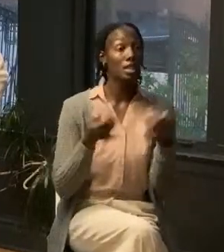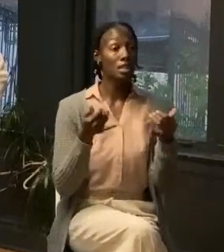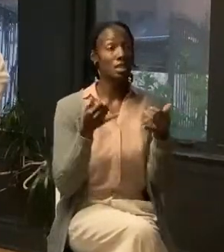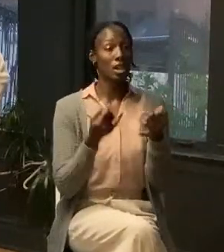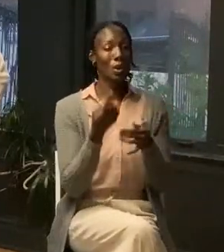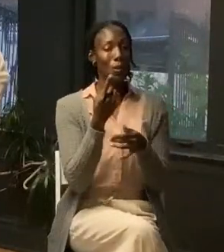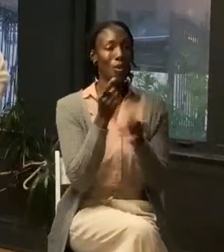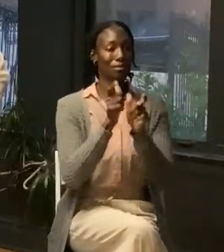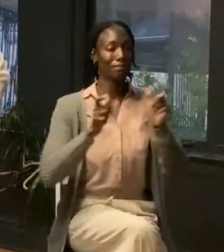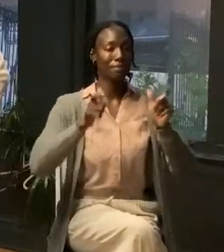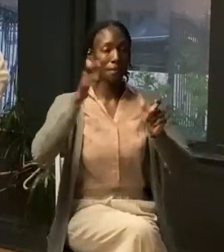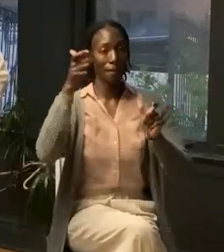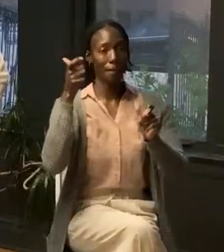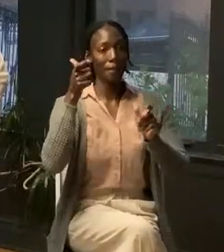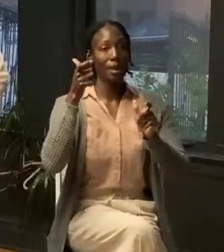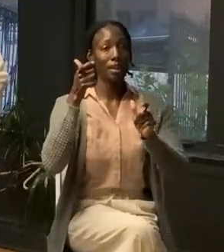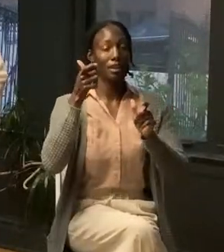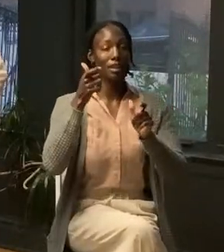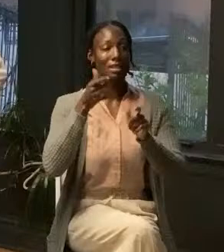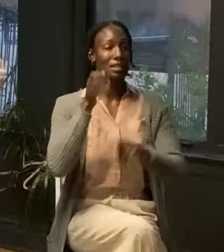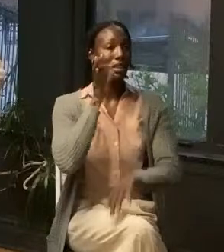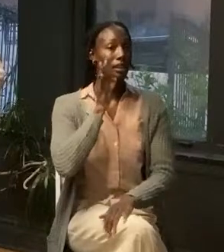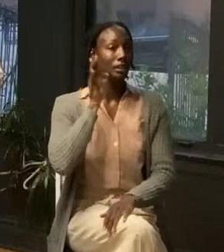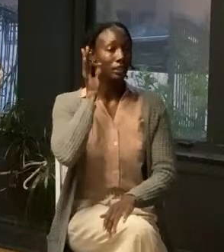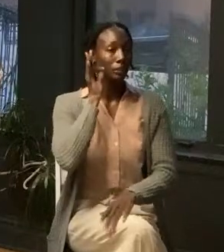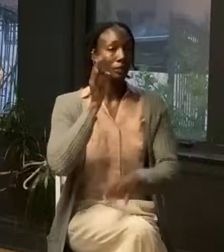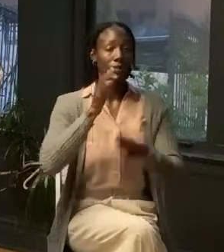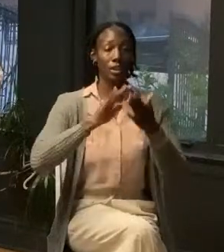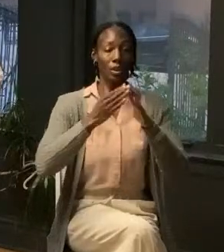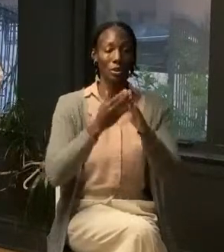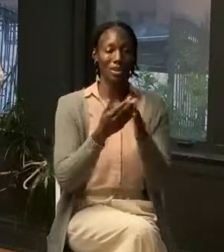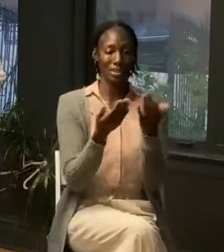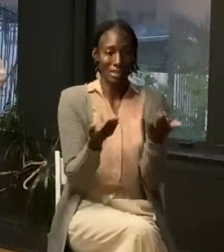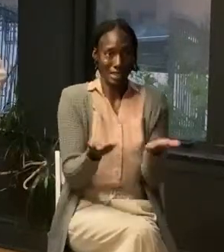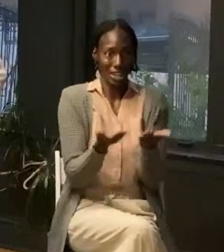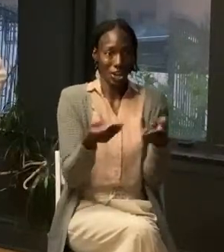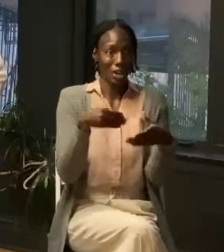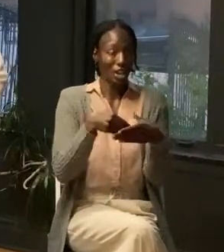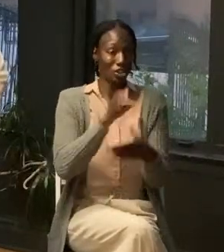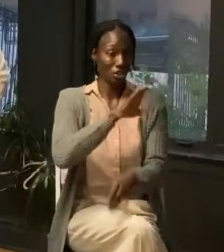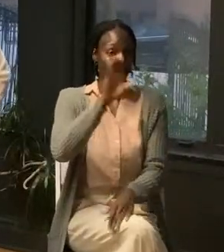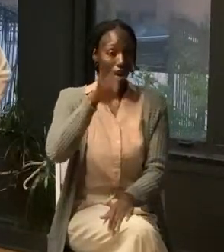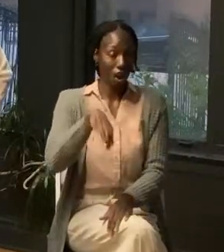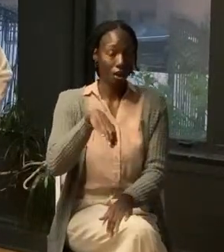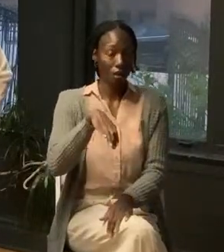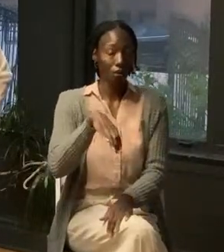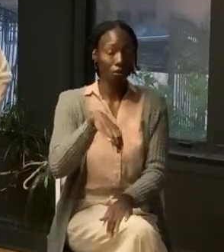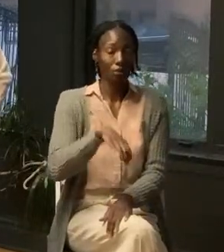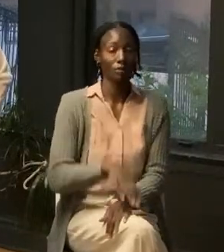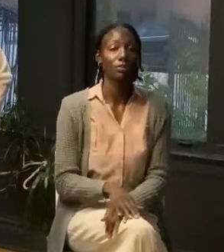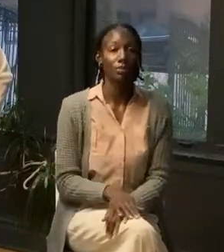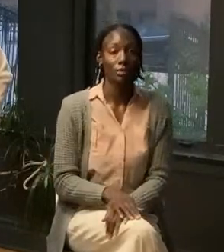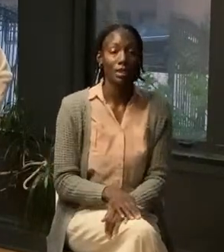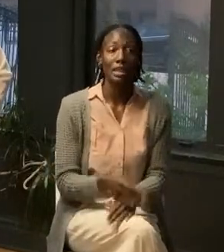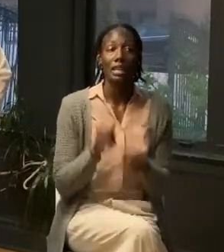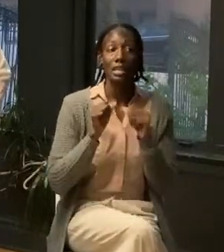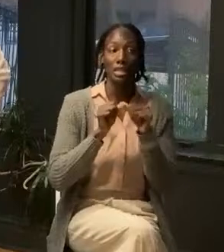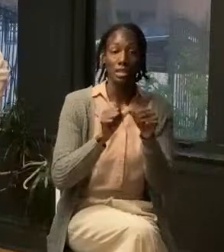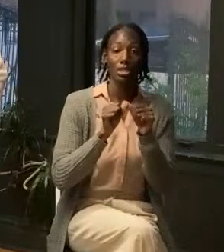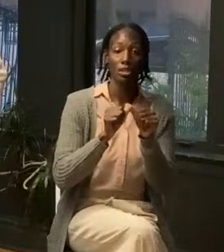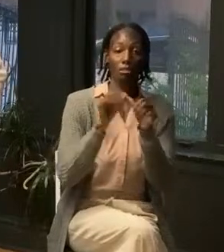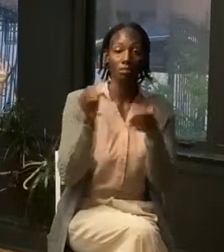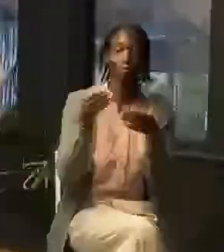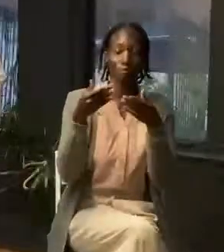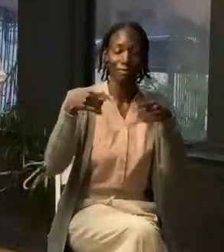urban American Indian communities in the United States resides right here in Chicago, continuing to contribute to the vitality of this city and